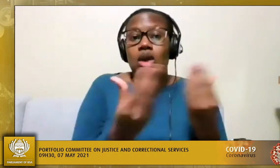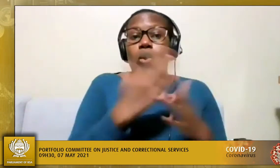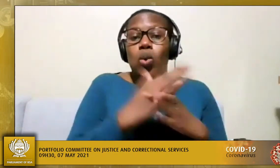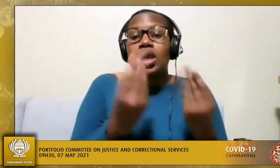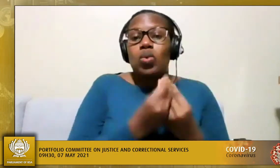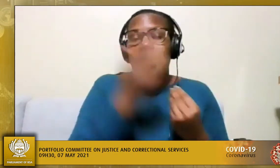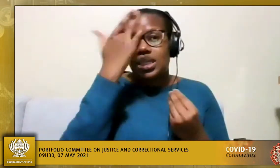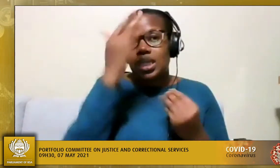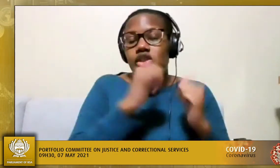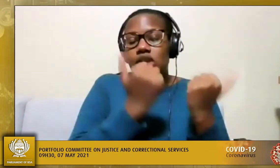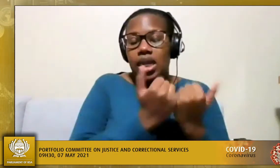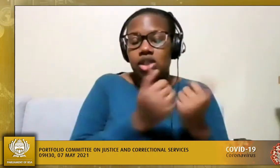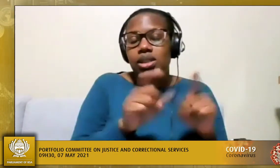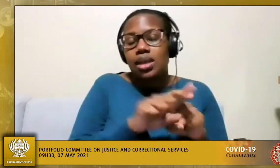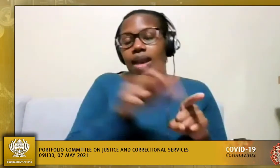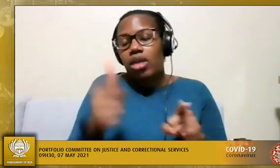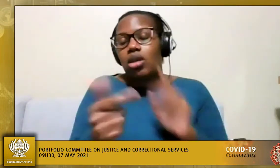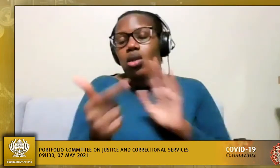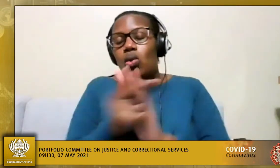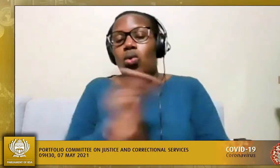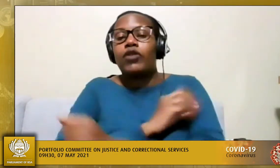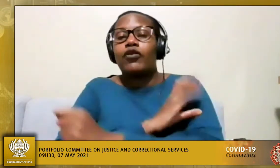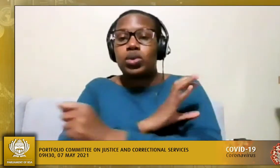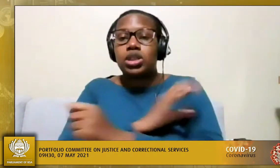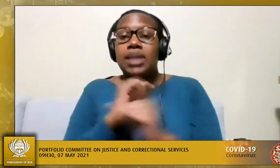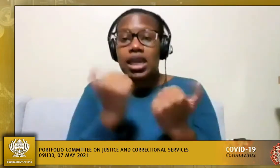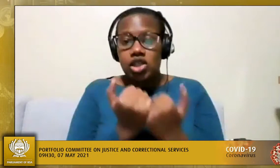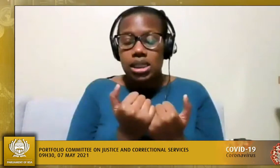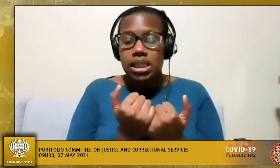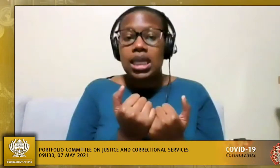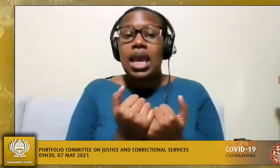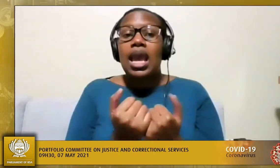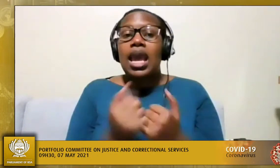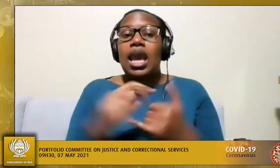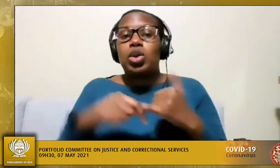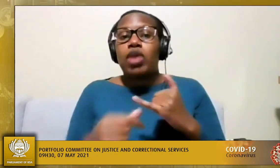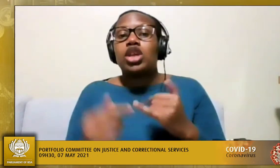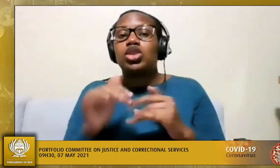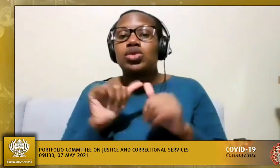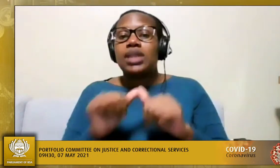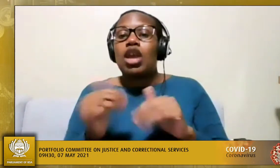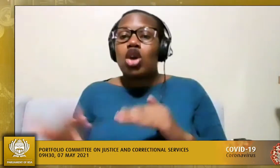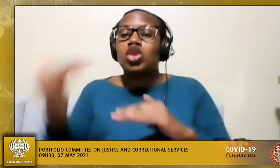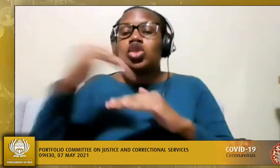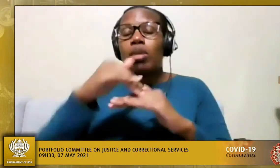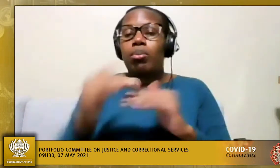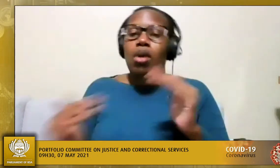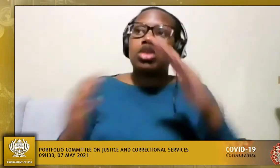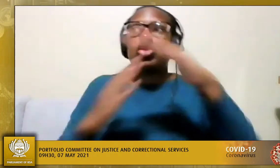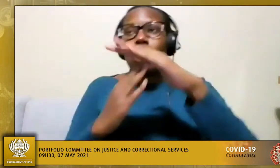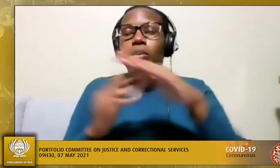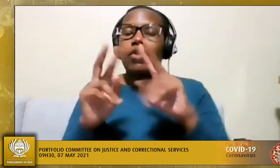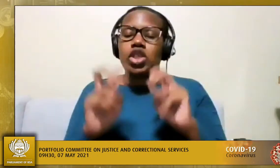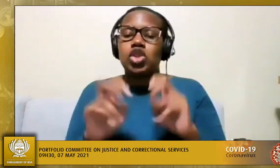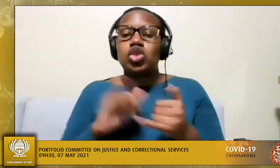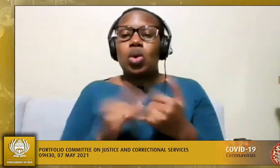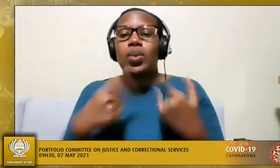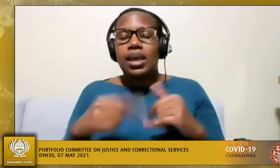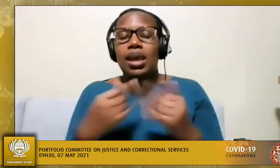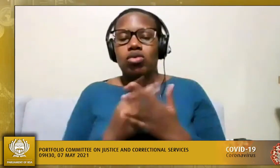and to try and stay on top of issues so that we are able to respond but I will assure the committee that we are actively